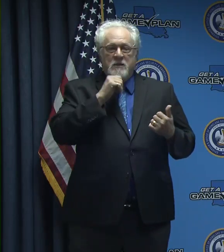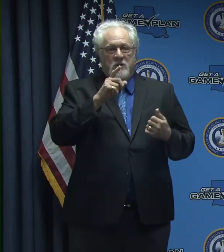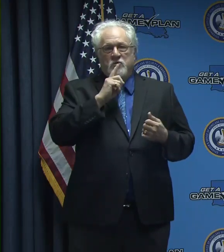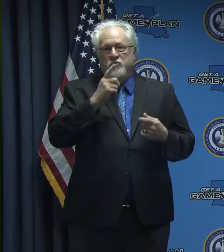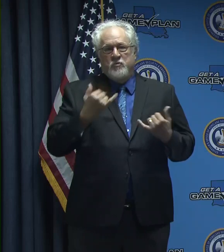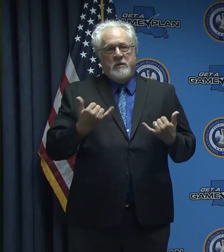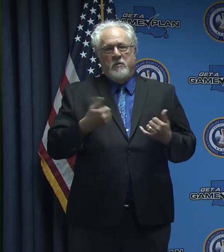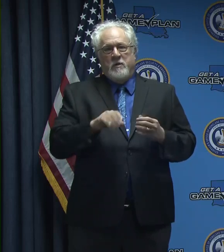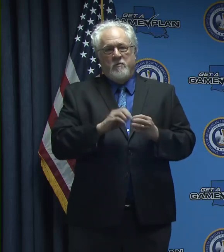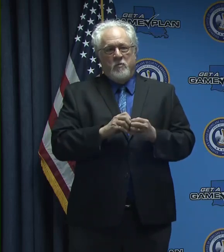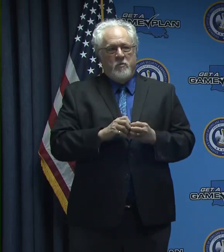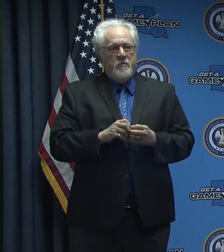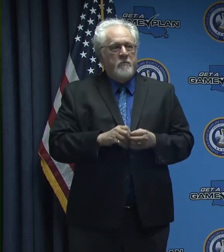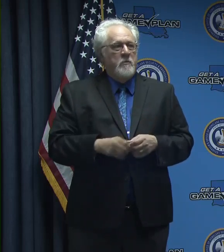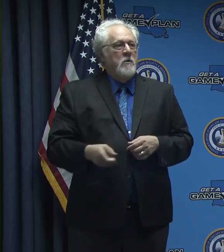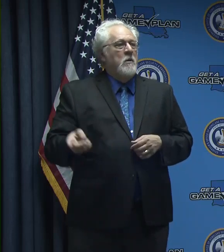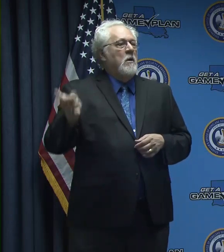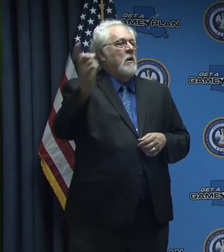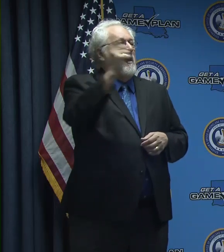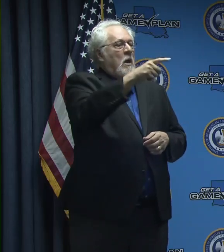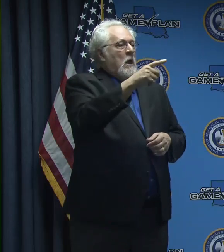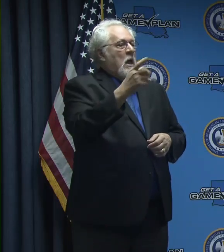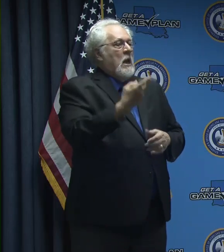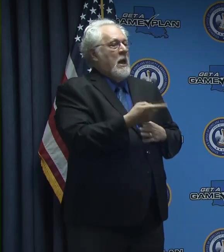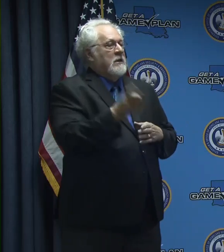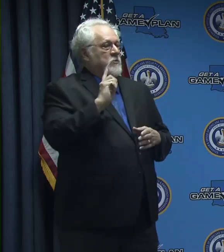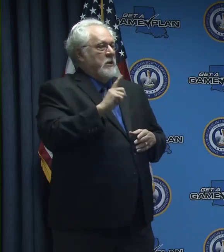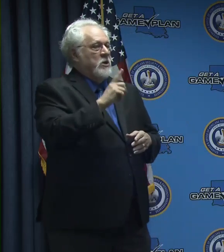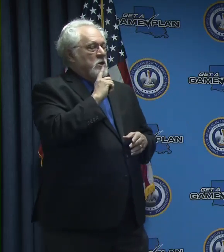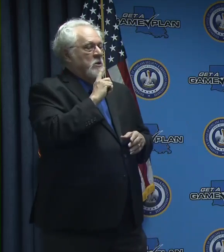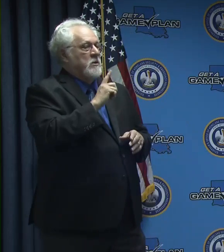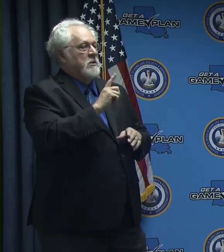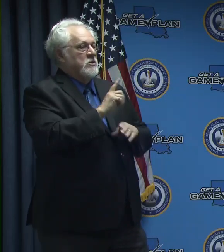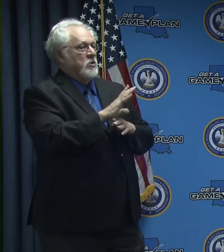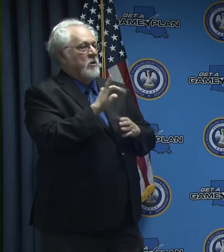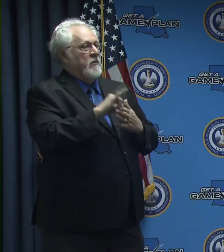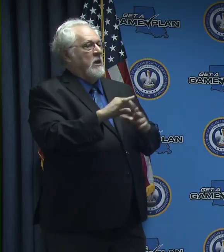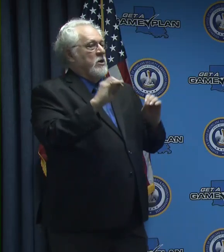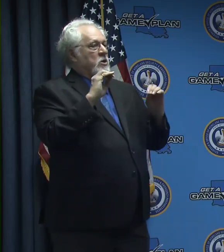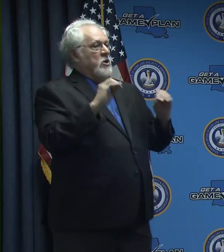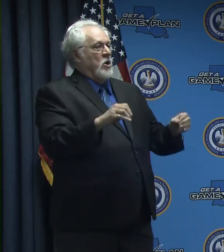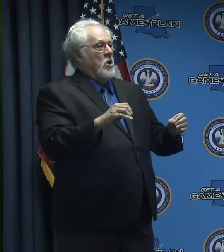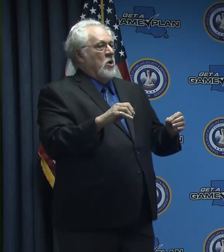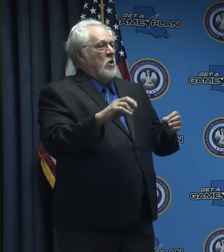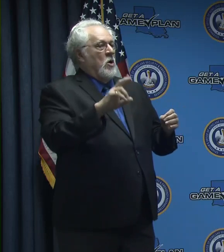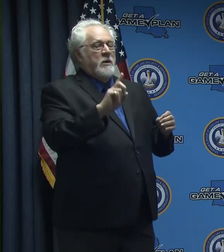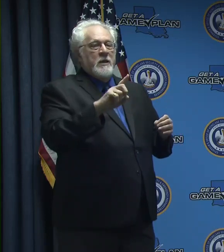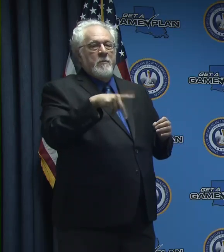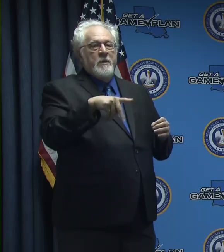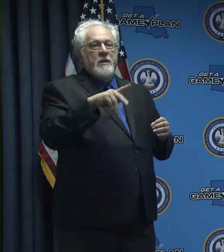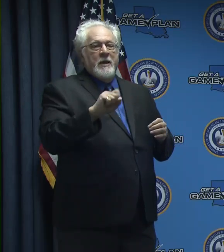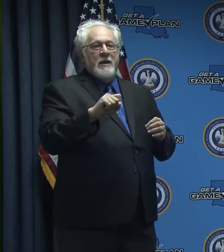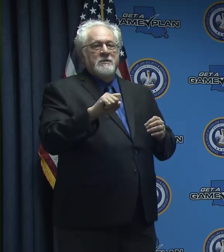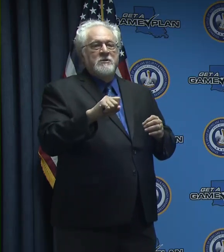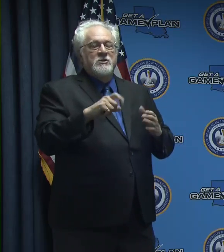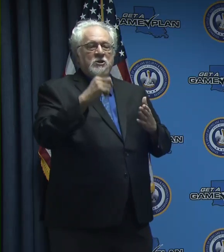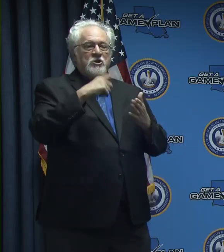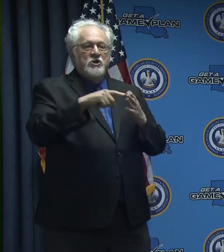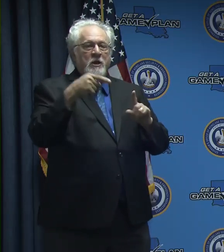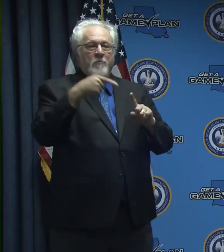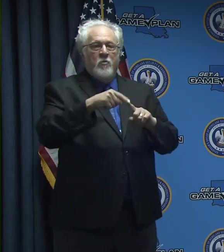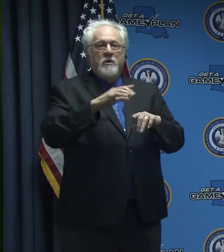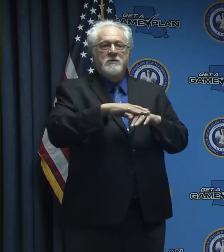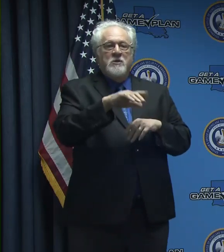case. Yes, sir. Governor, last week you were assured that there would not be DPS checkpoints along the Texas and